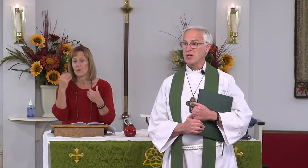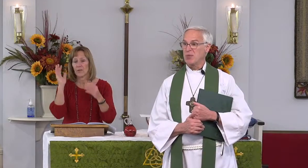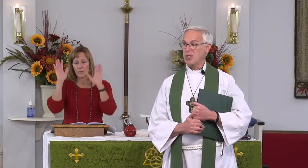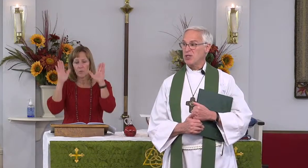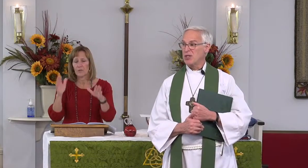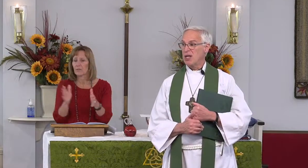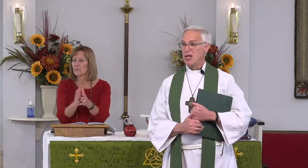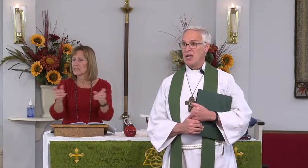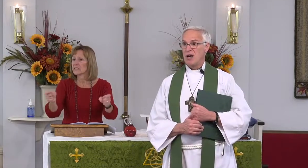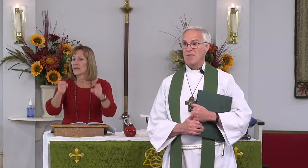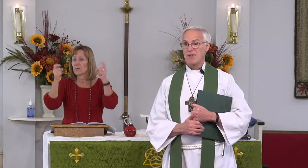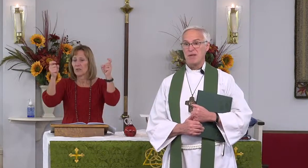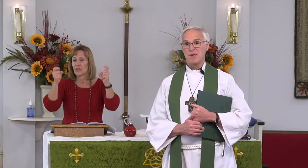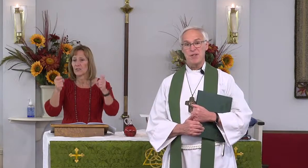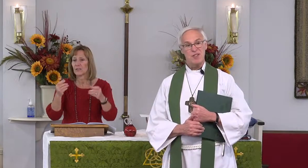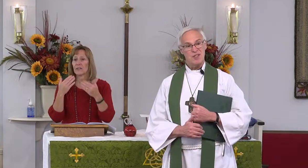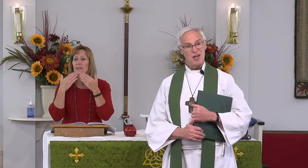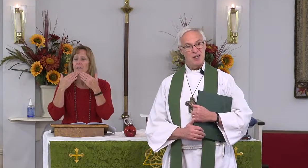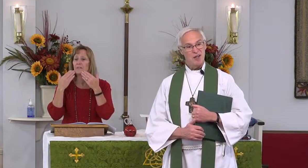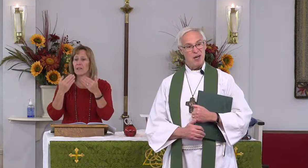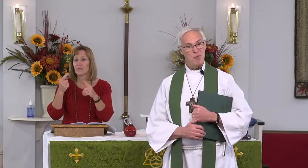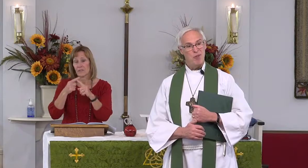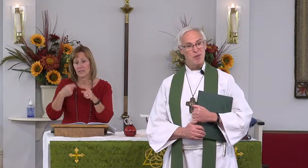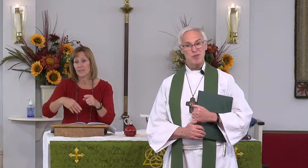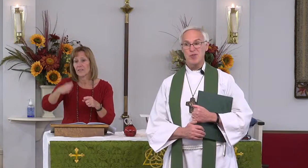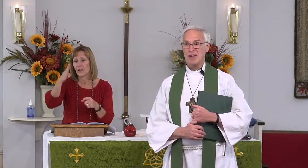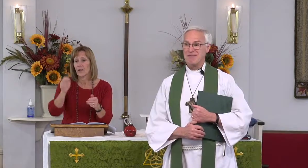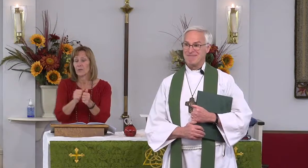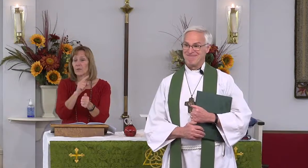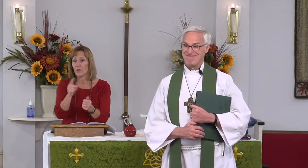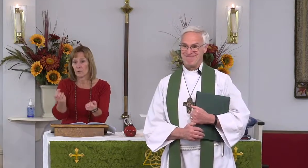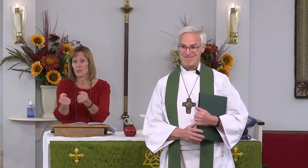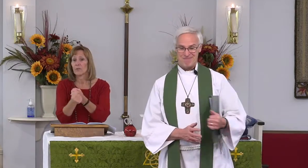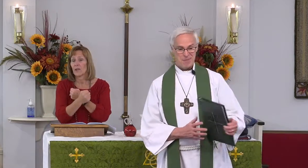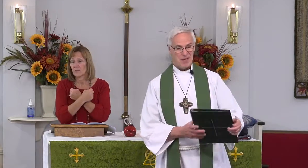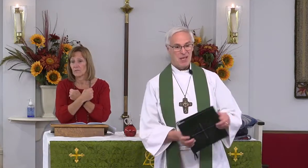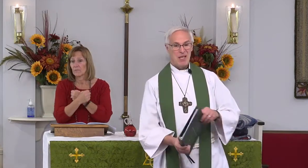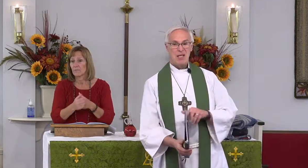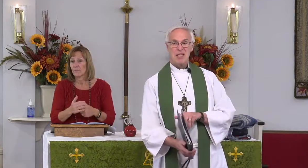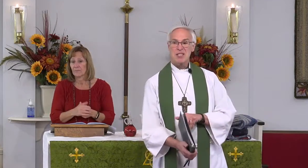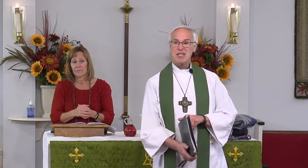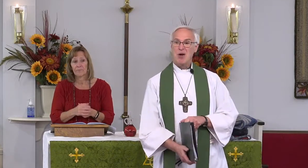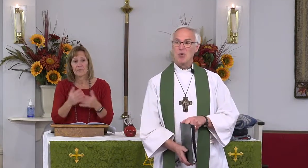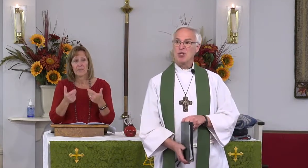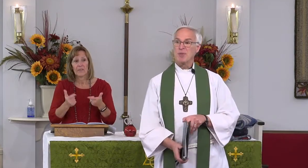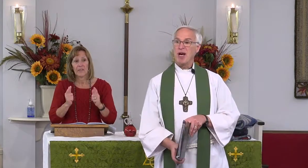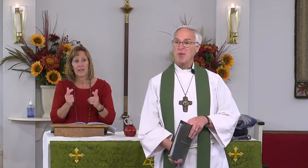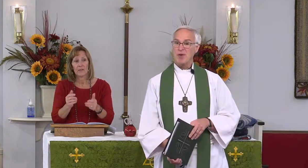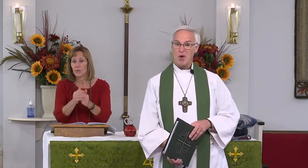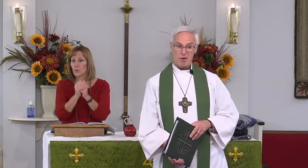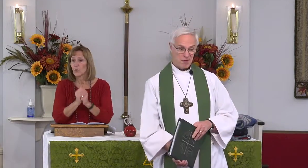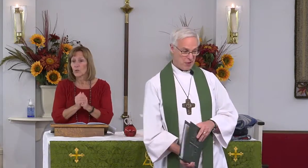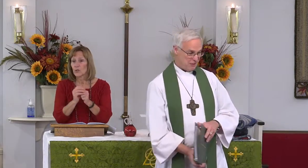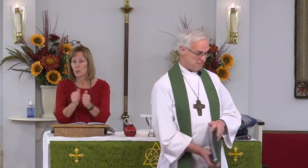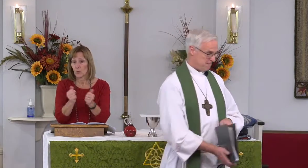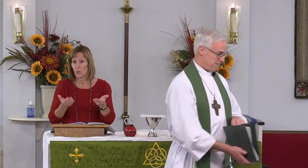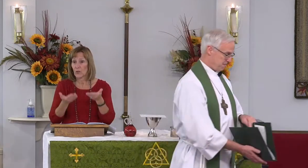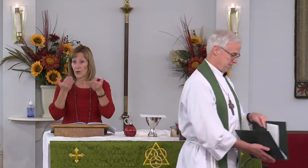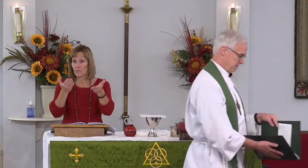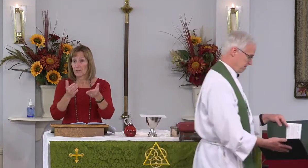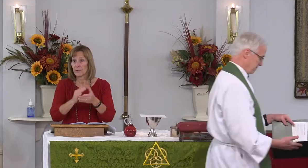wonderful celebration of thankfulness to God with those you love. Let us now worship God with our